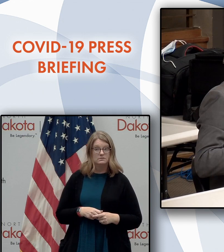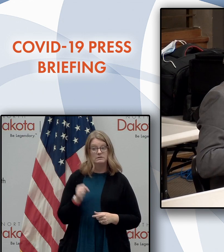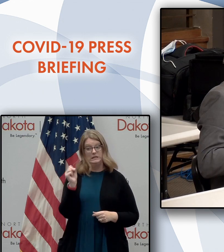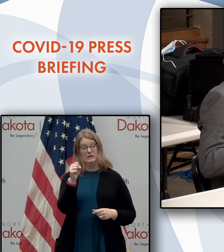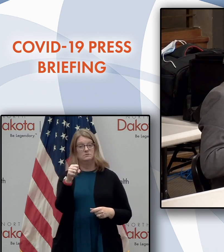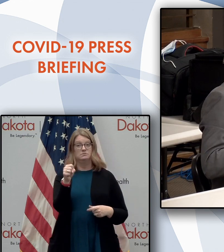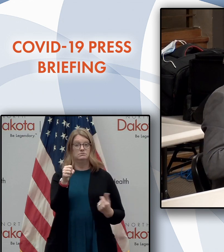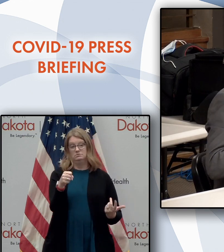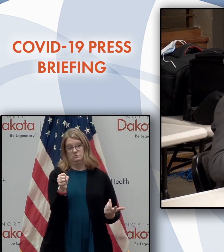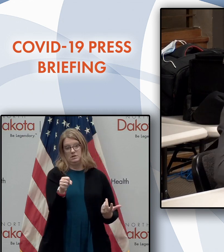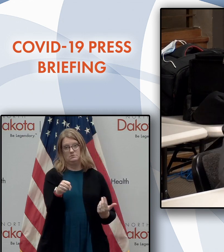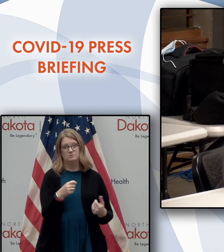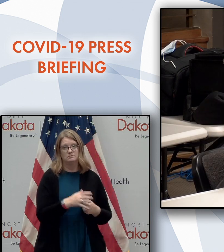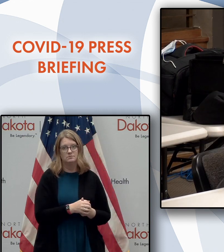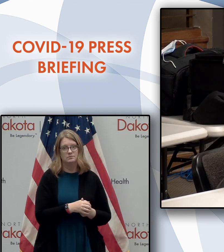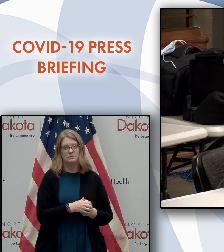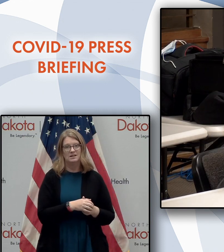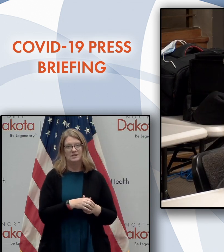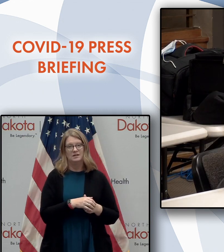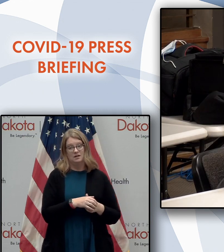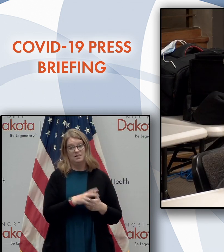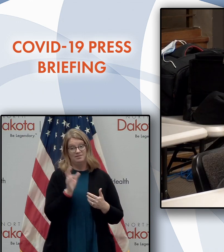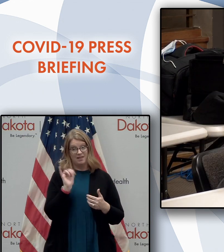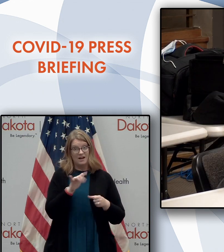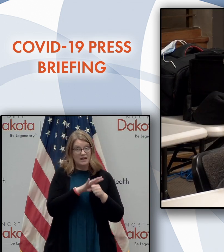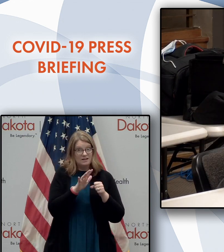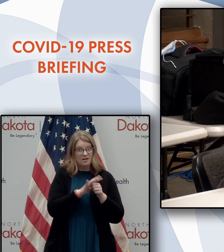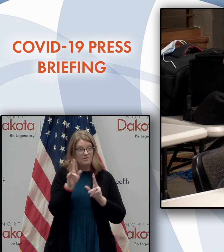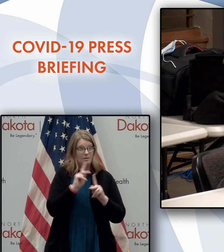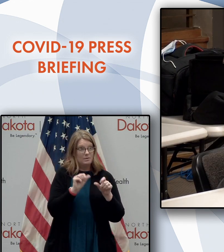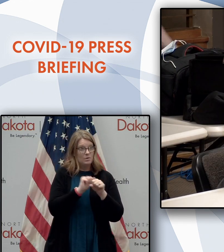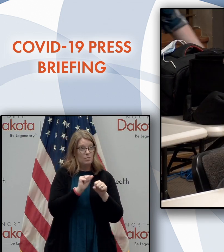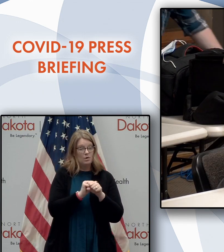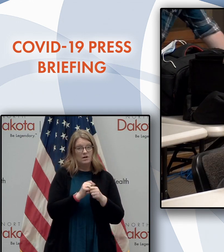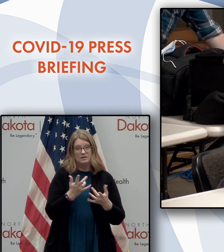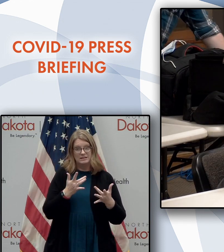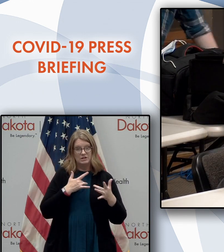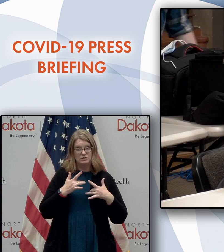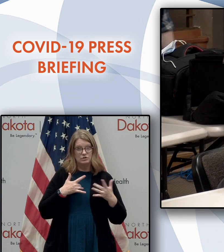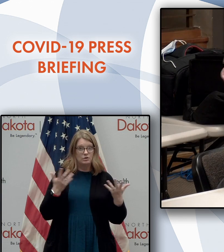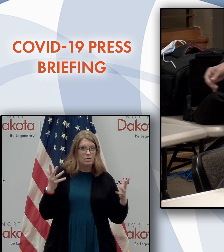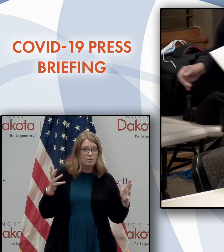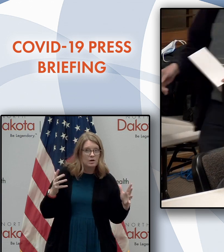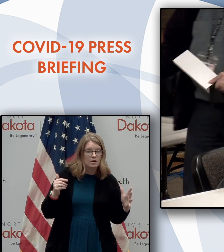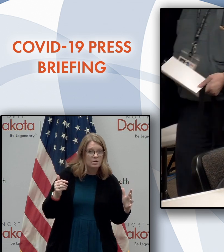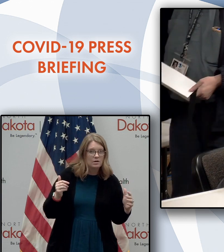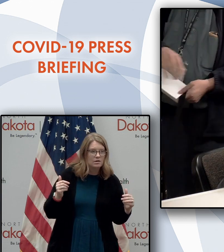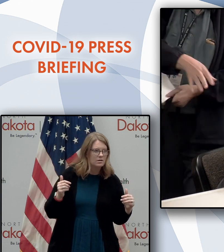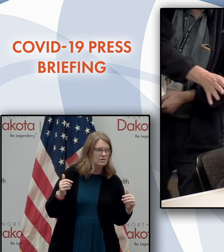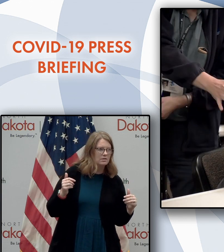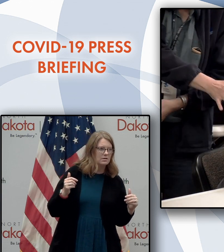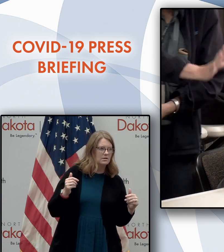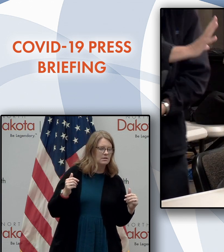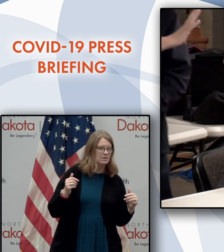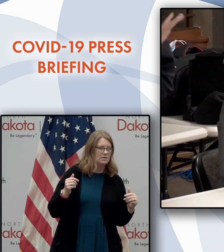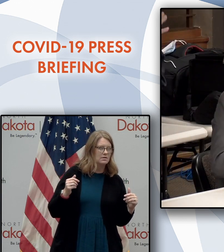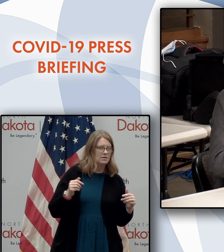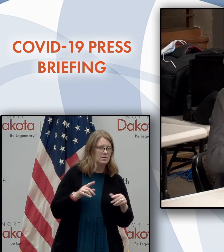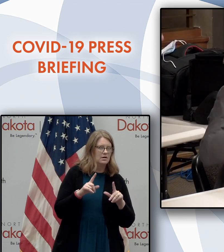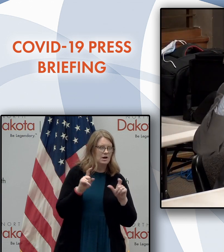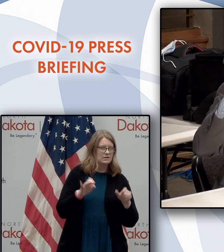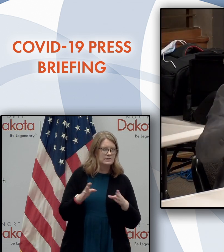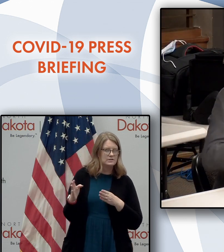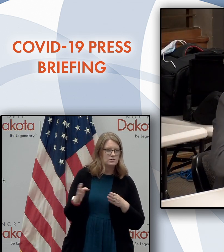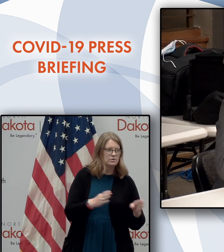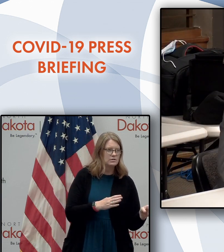Yes, staffing is already a concern. We have part of the testing strategy has been for any healthcare